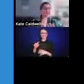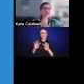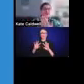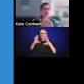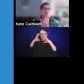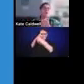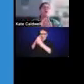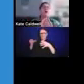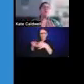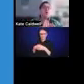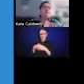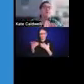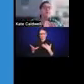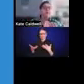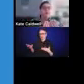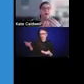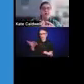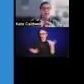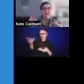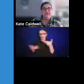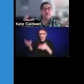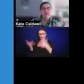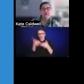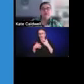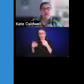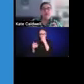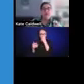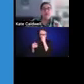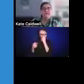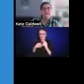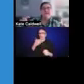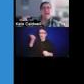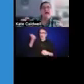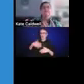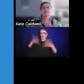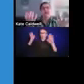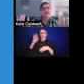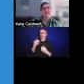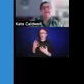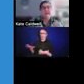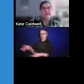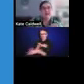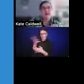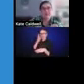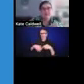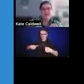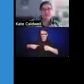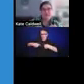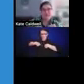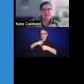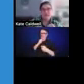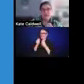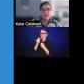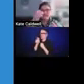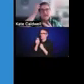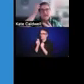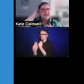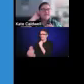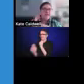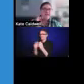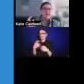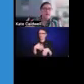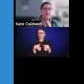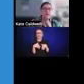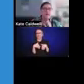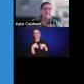and not just you one-on-one. And so those are a way to capture that dynamic conversation, because one